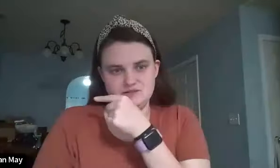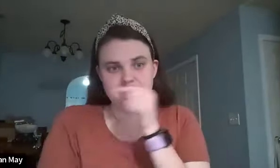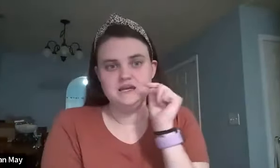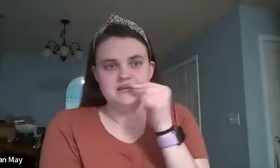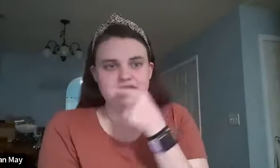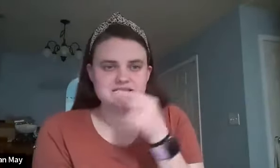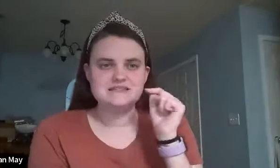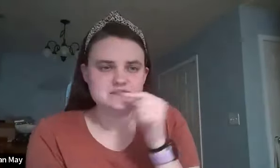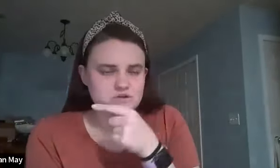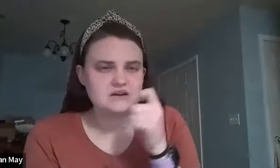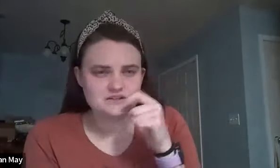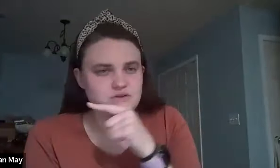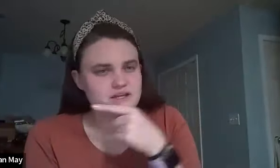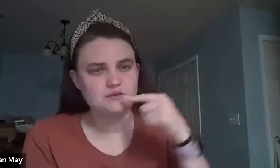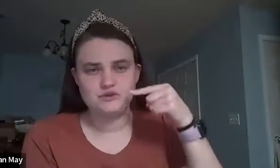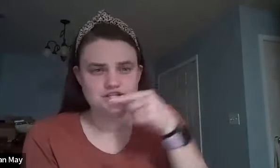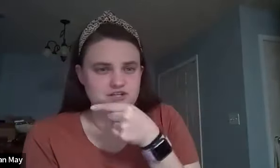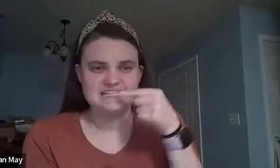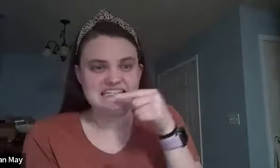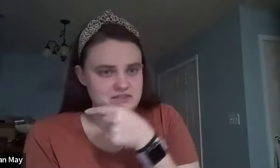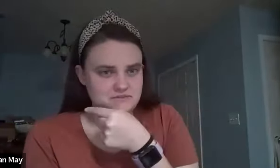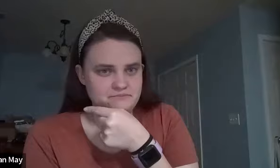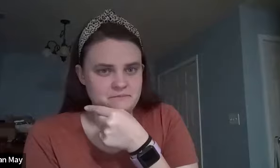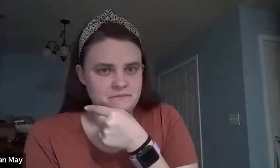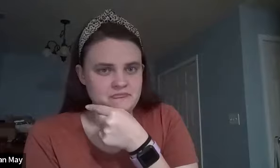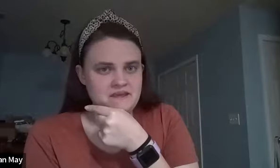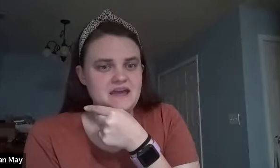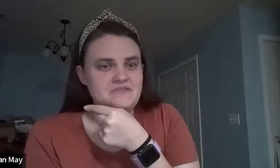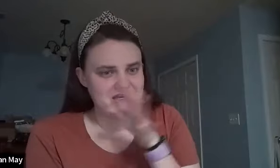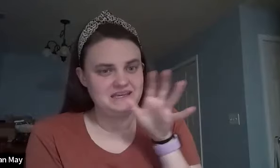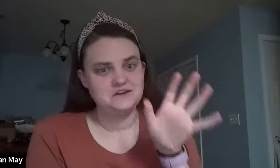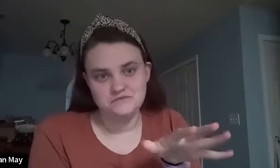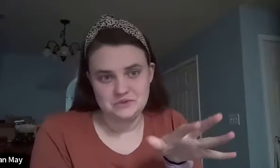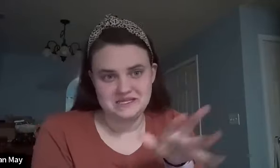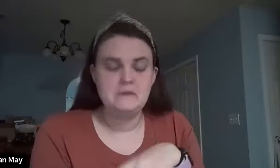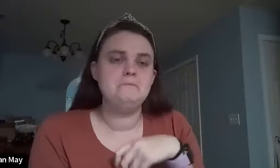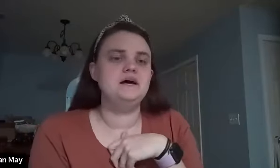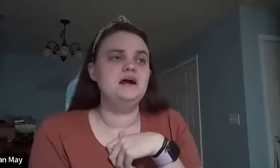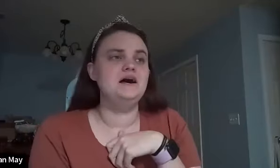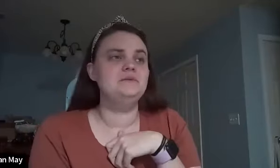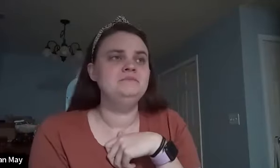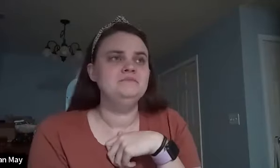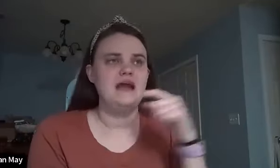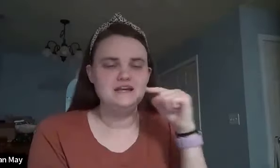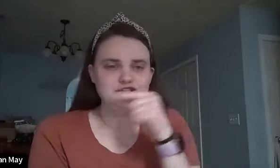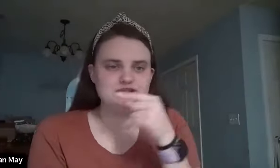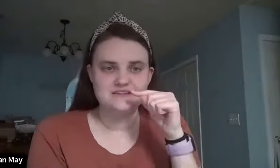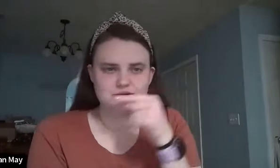one is because this one can also look like you're brushing your teeth. And that can get confusing. But I actually do see this one